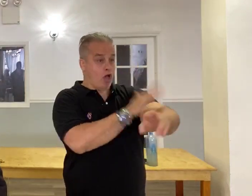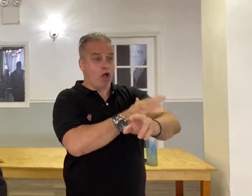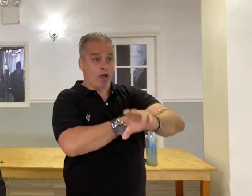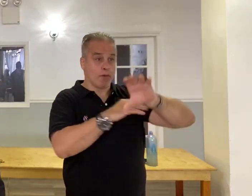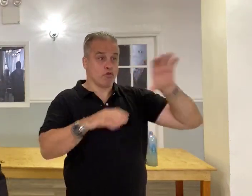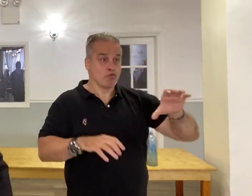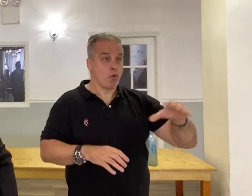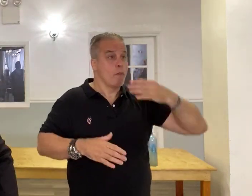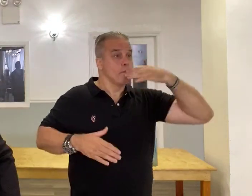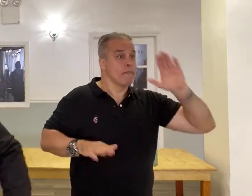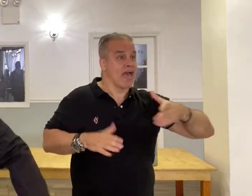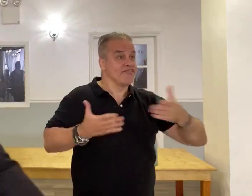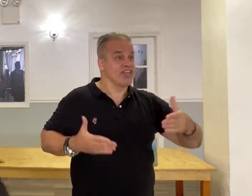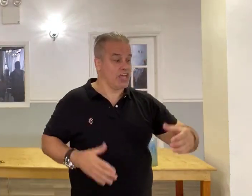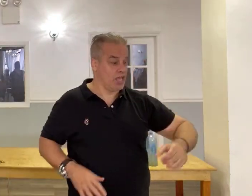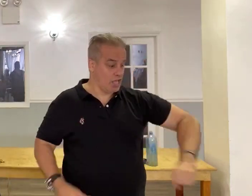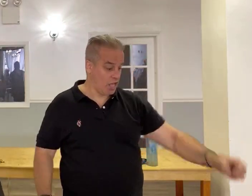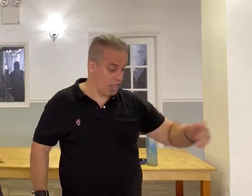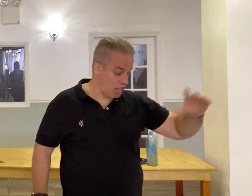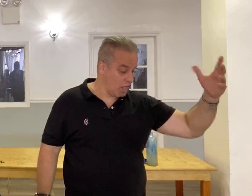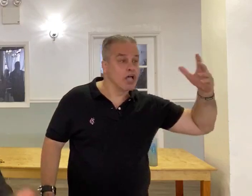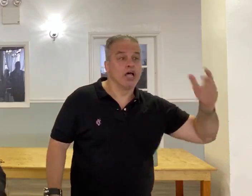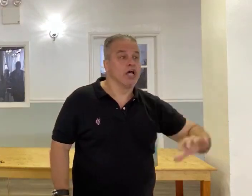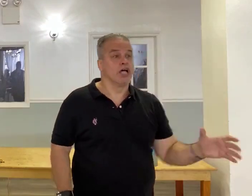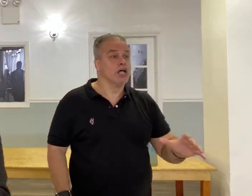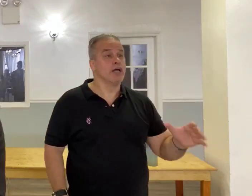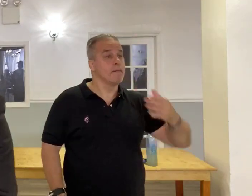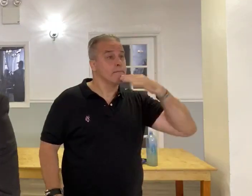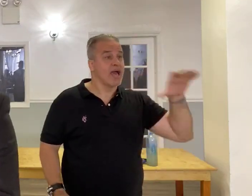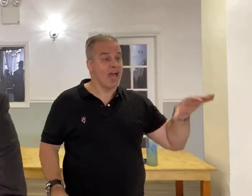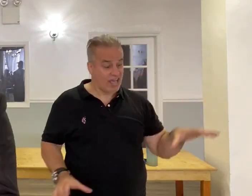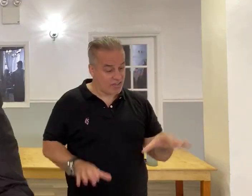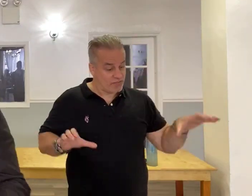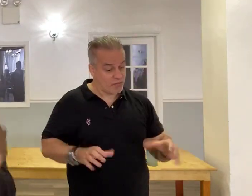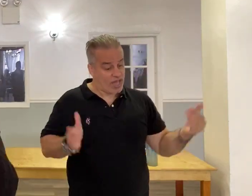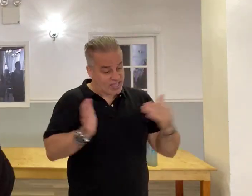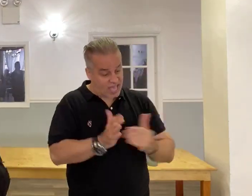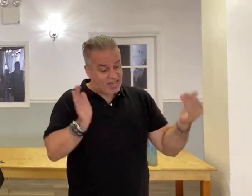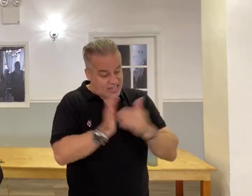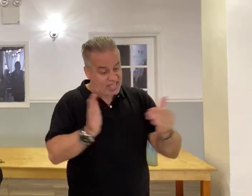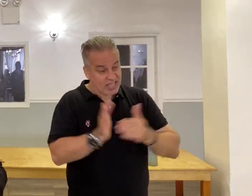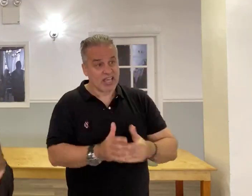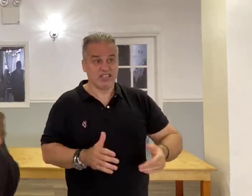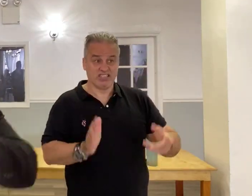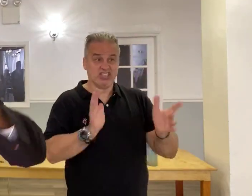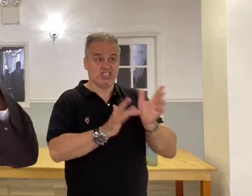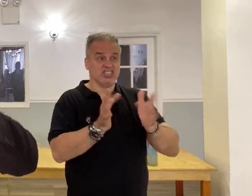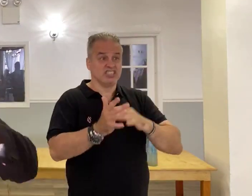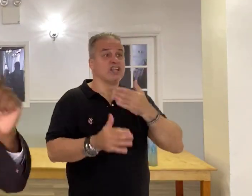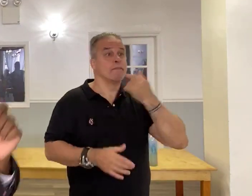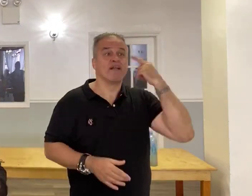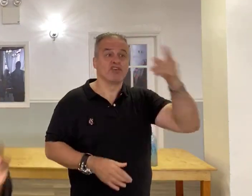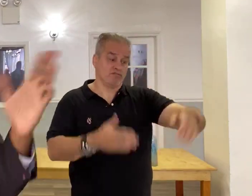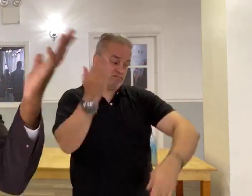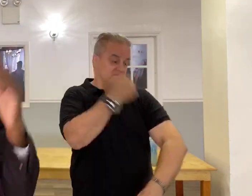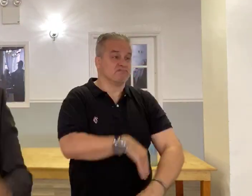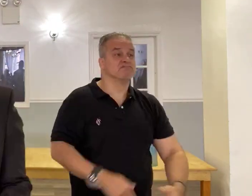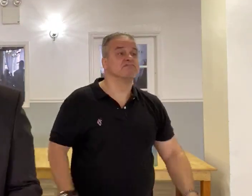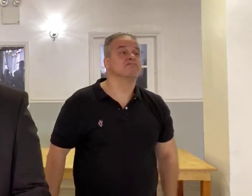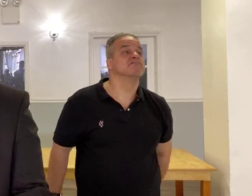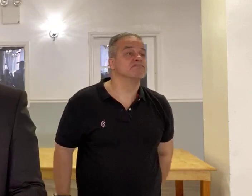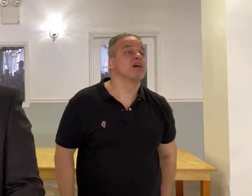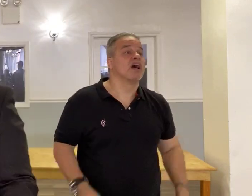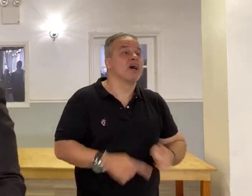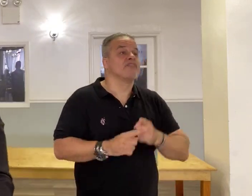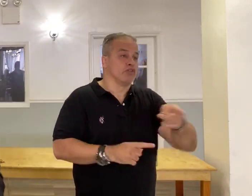happen to be right-handed. And if you see me write a letter with my pen, I write script, I've been